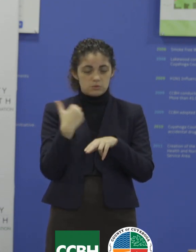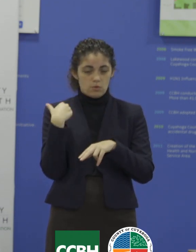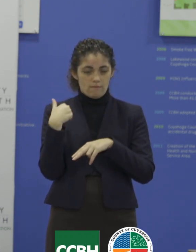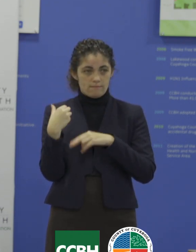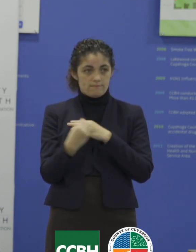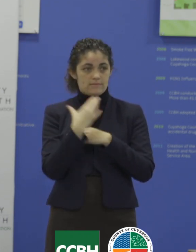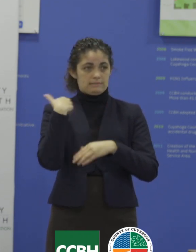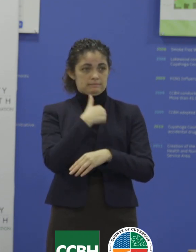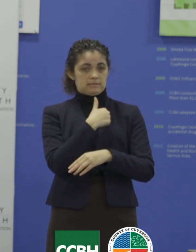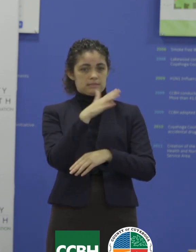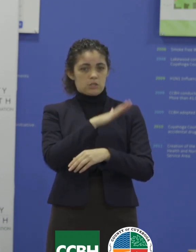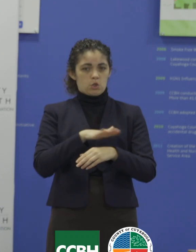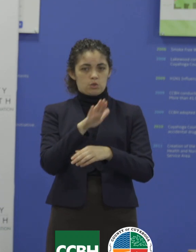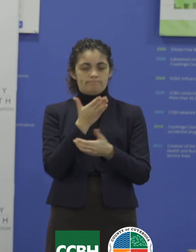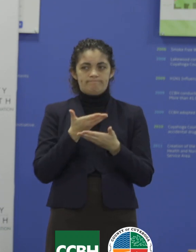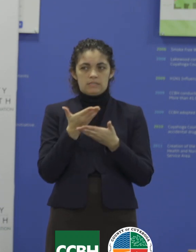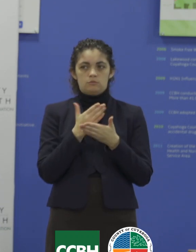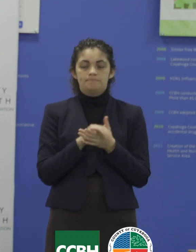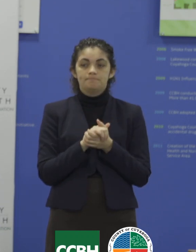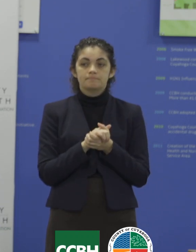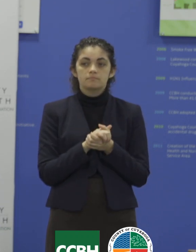us locally? So I think